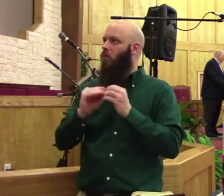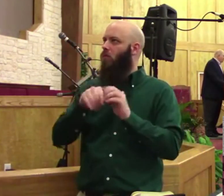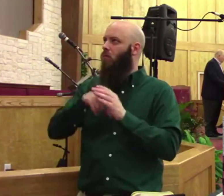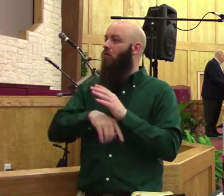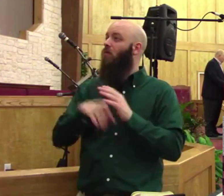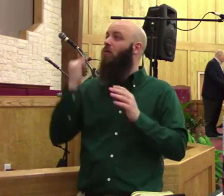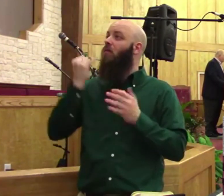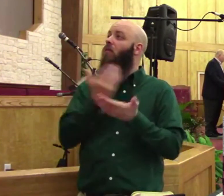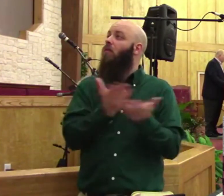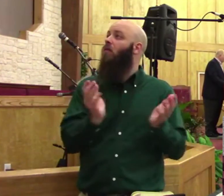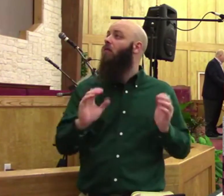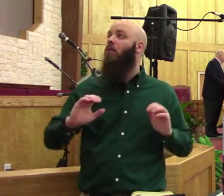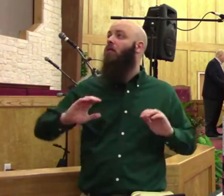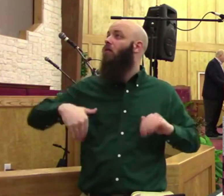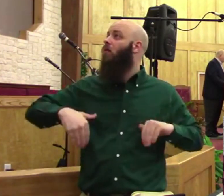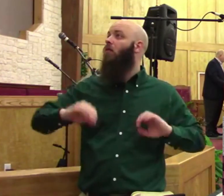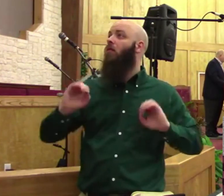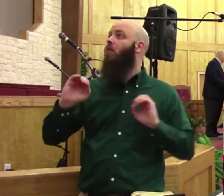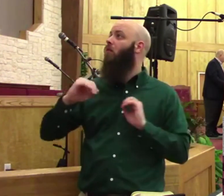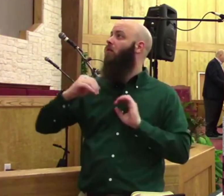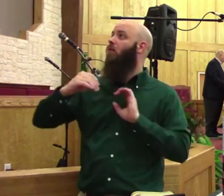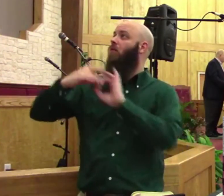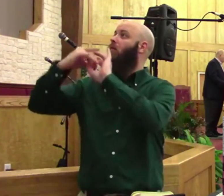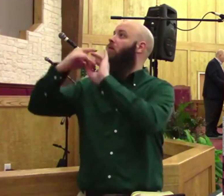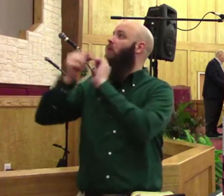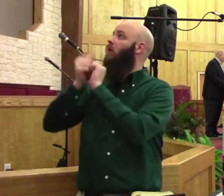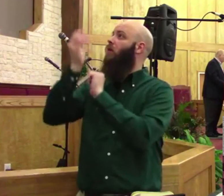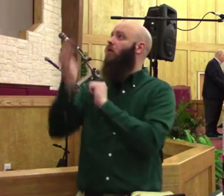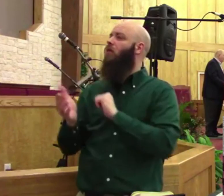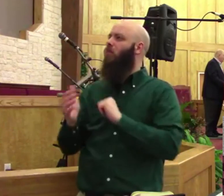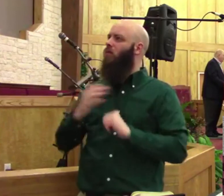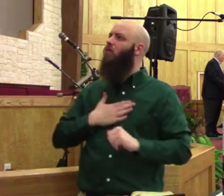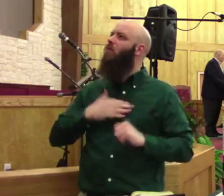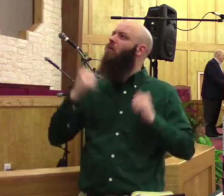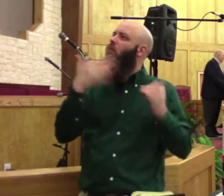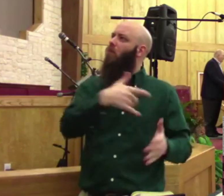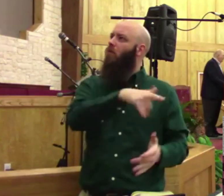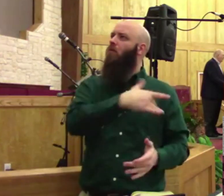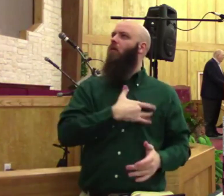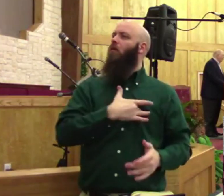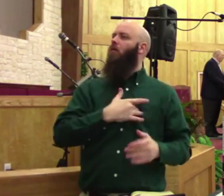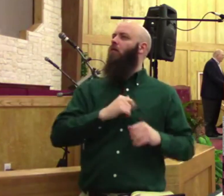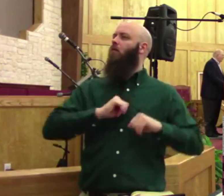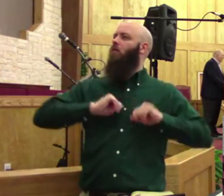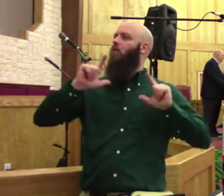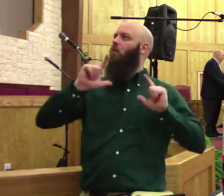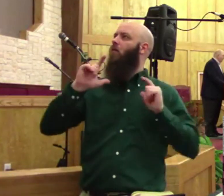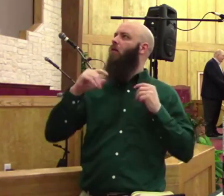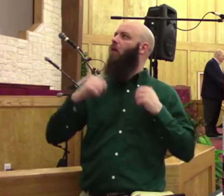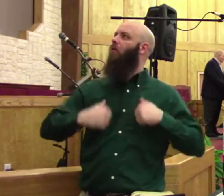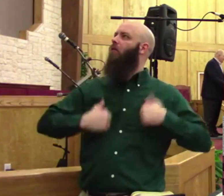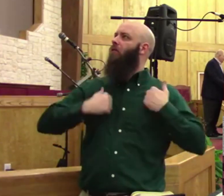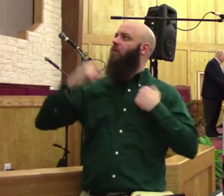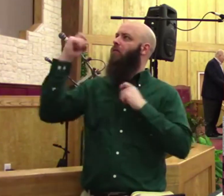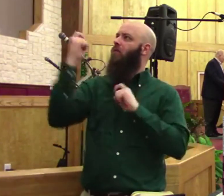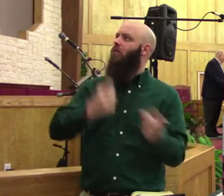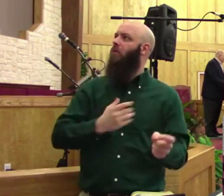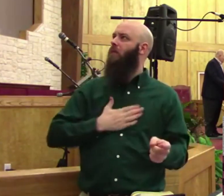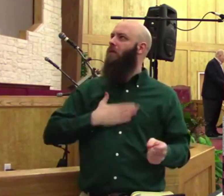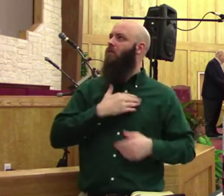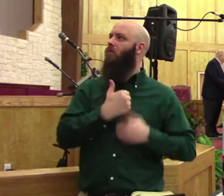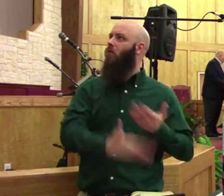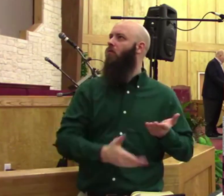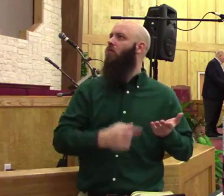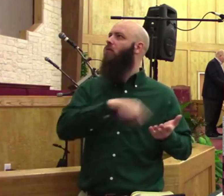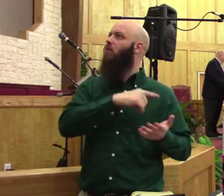know you, we pray your Spirit would stir their hearts up, make them alive, help them hear, help them give you glory and praise. Be